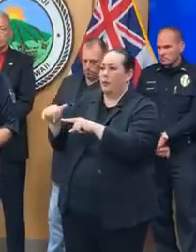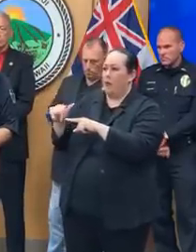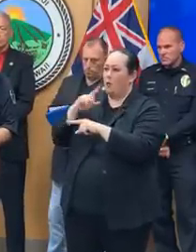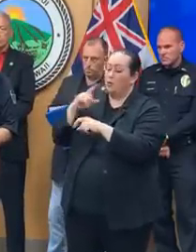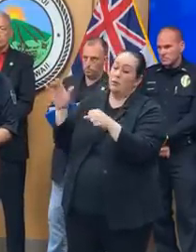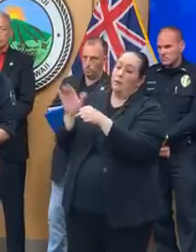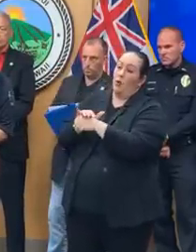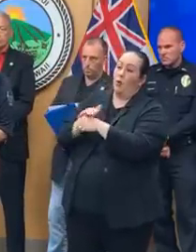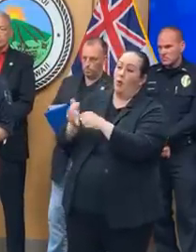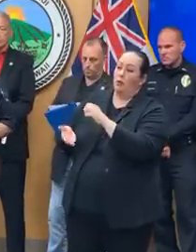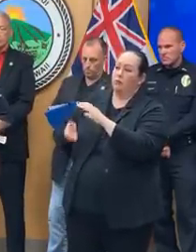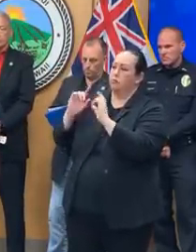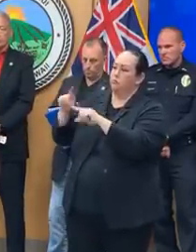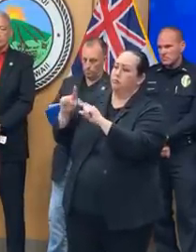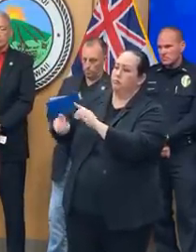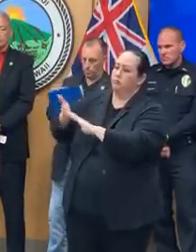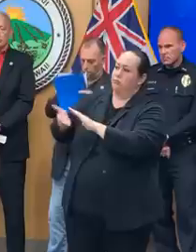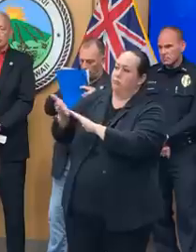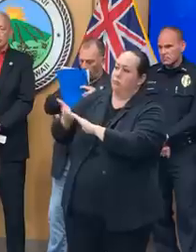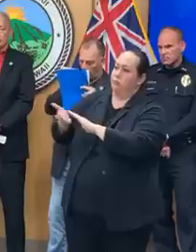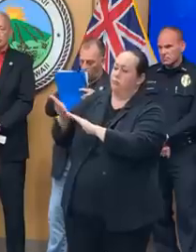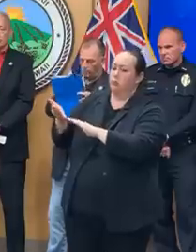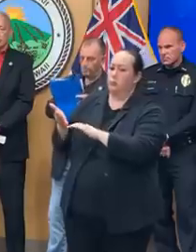full activation.